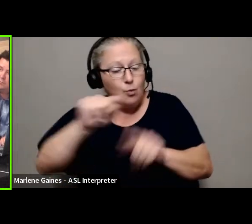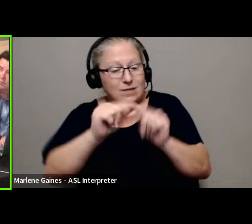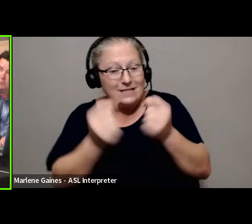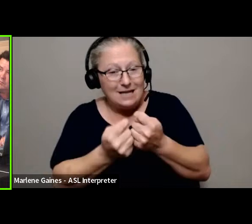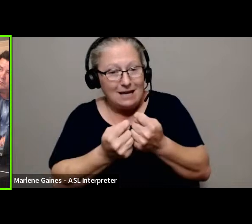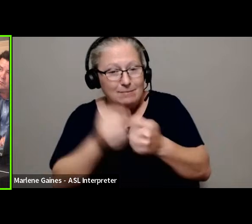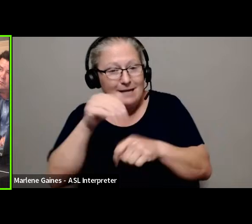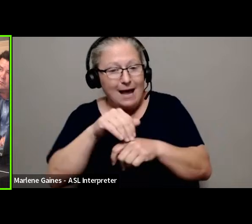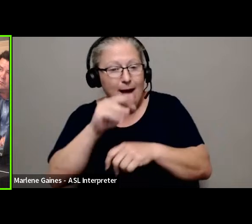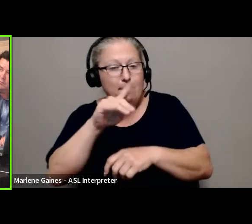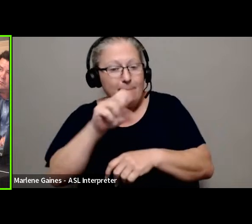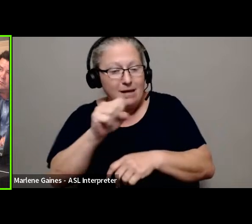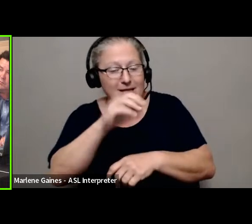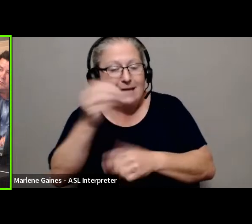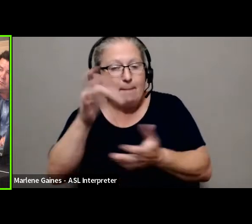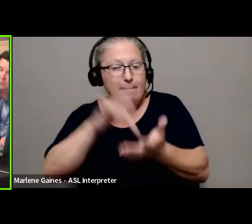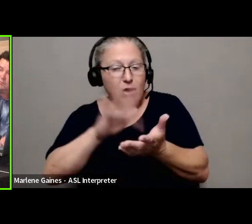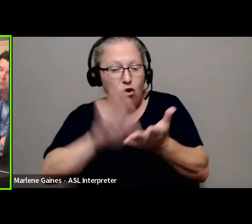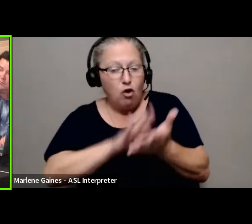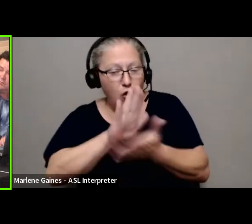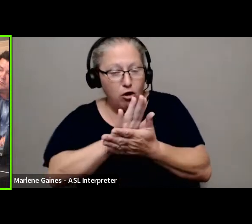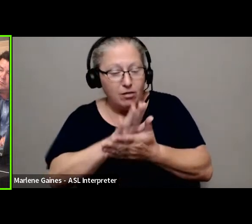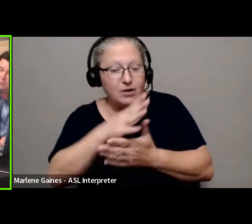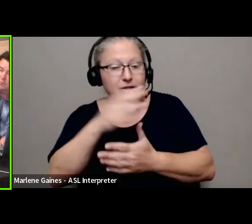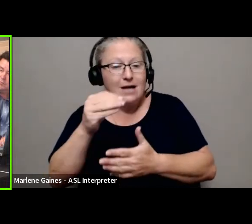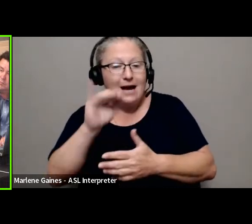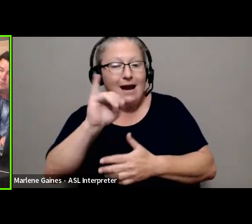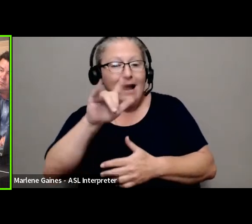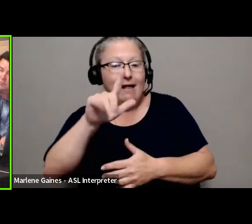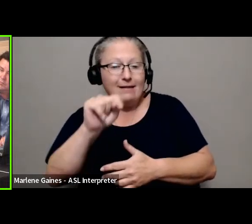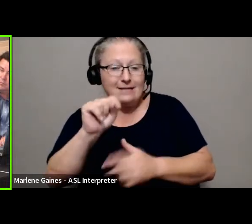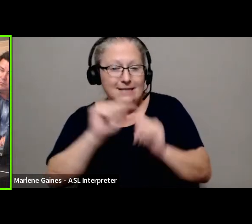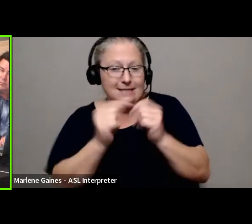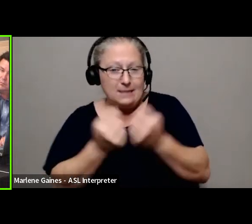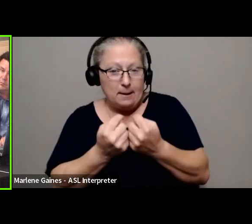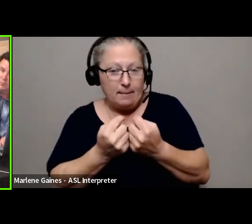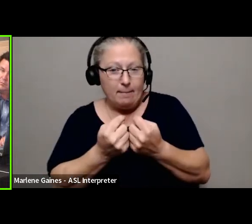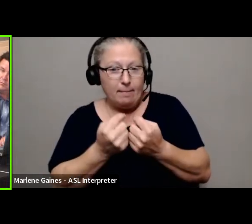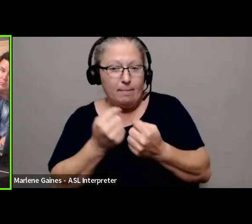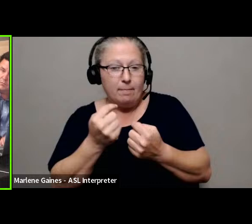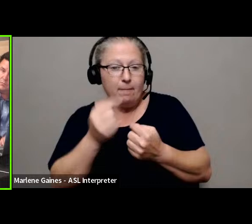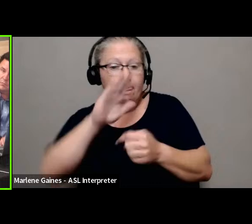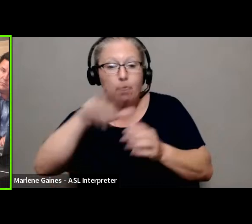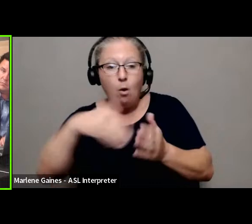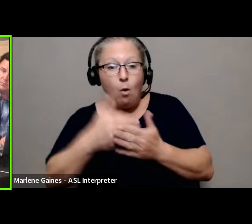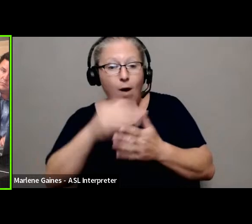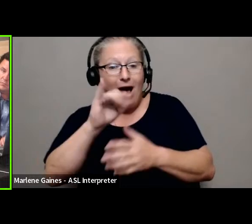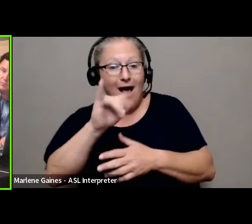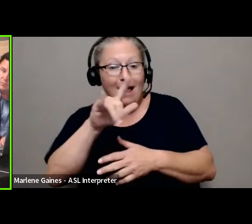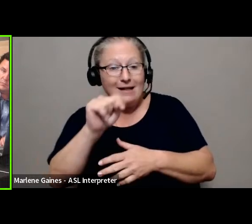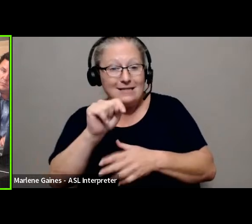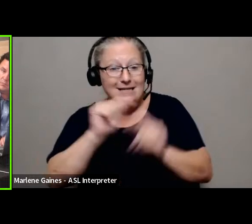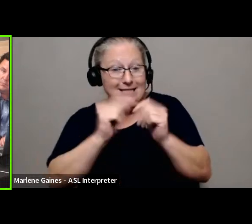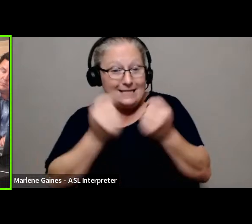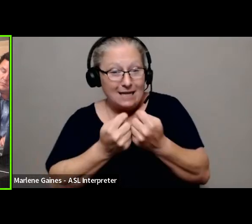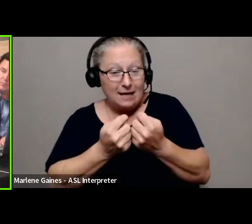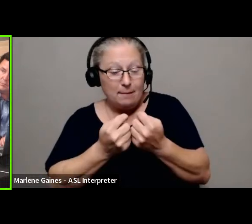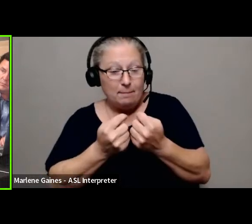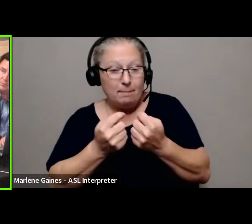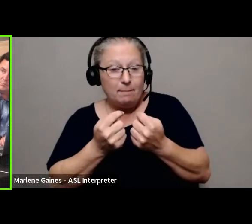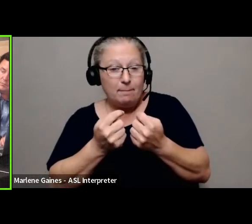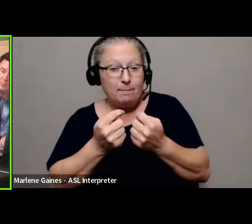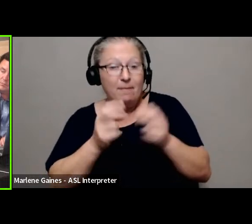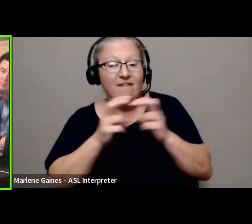at Mills and Middle College, and then the ILT team, in which the whole ILT team is